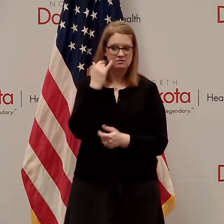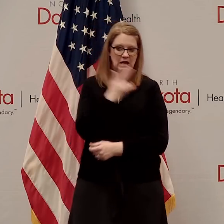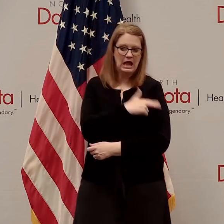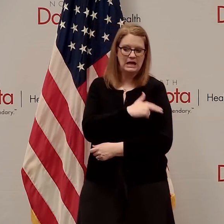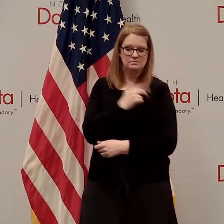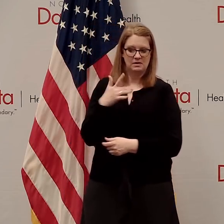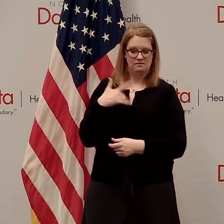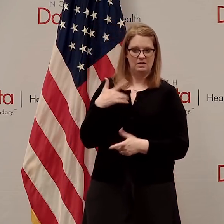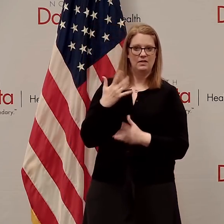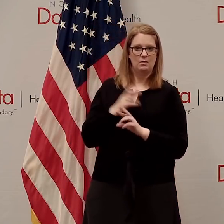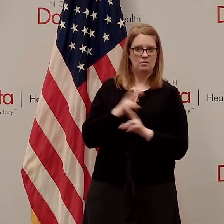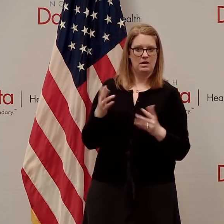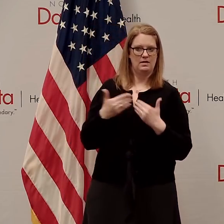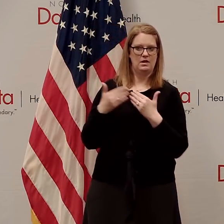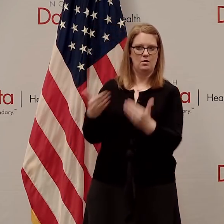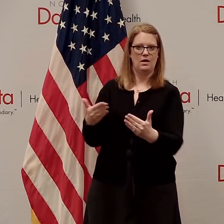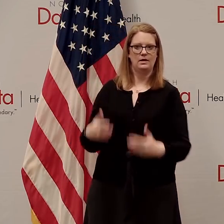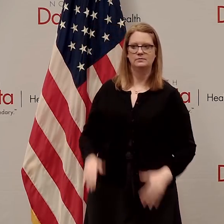ready to do that.